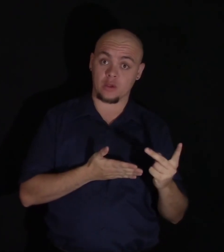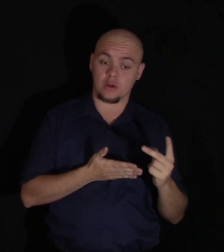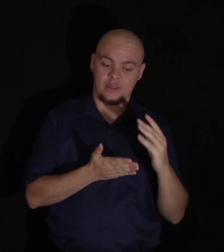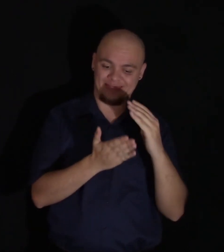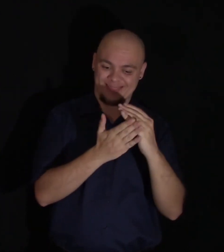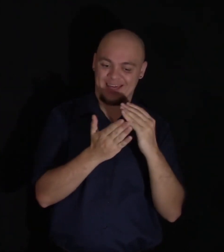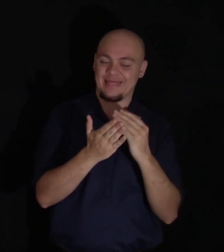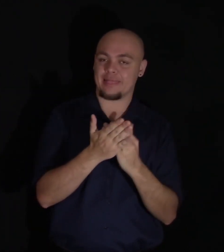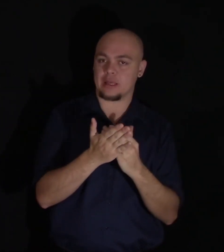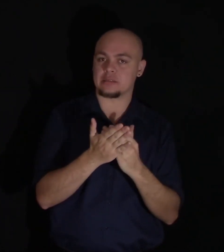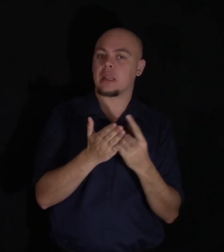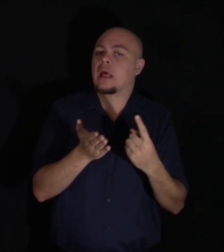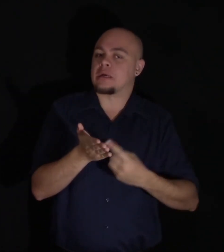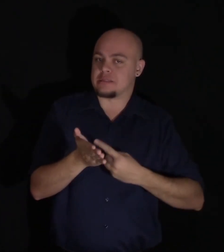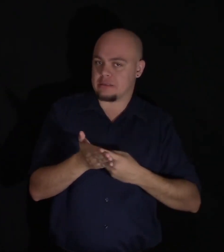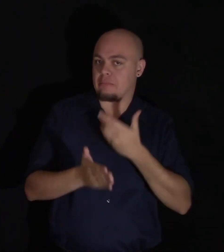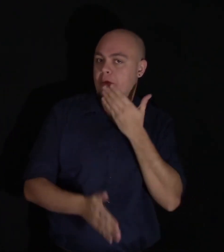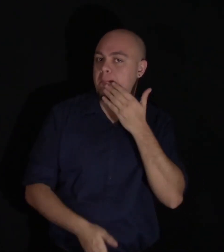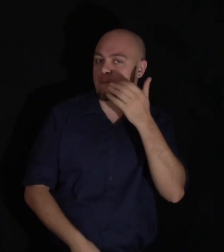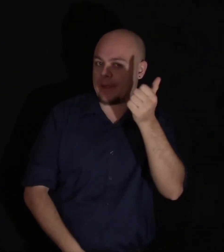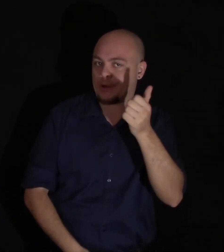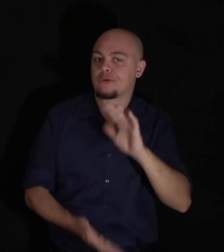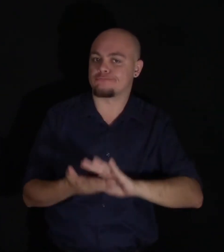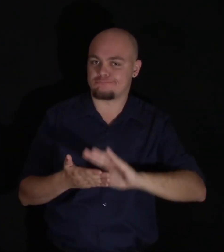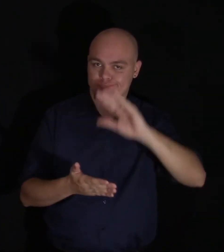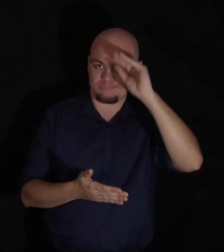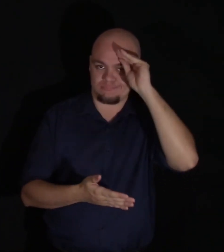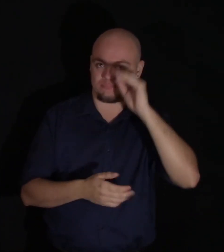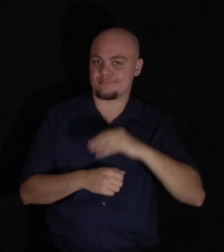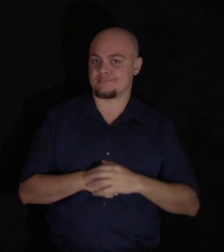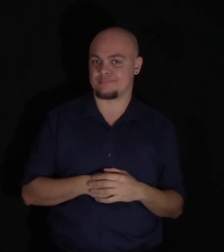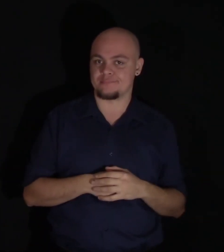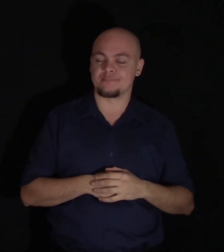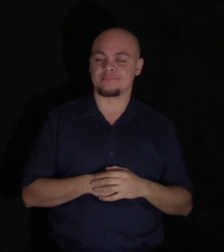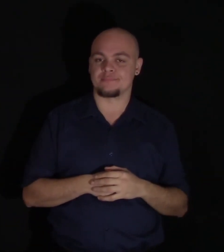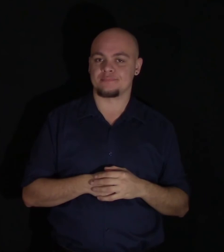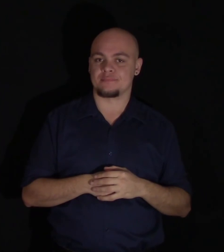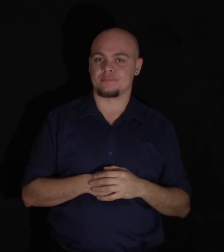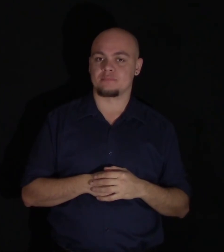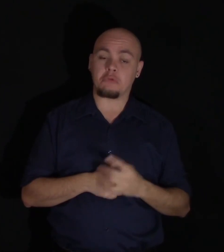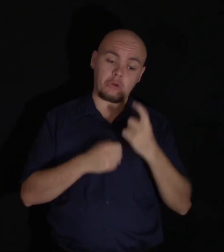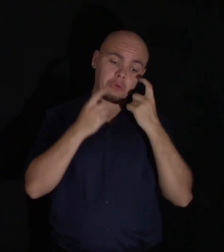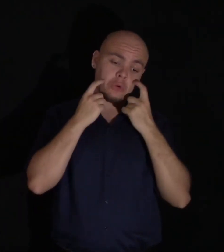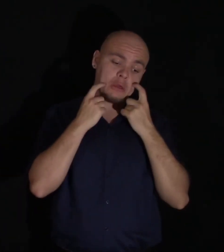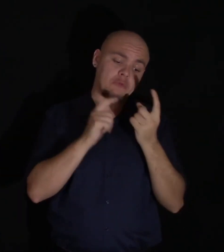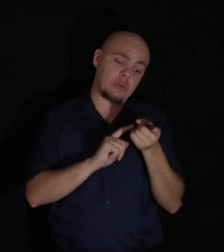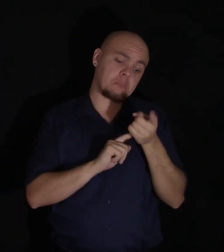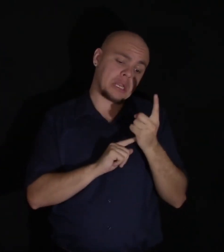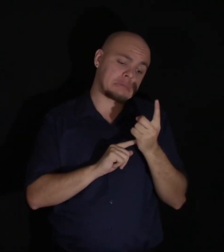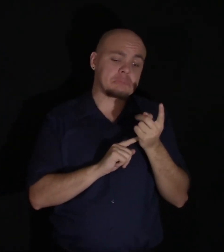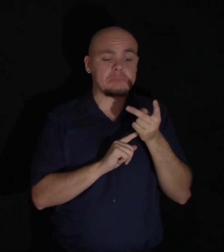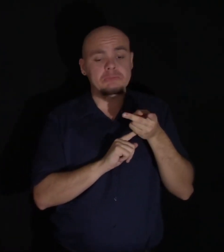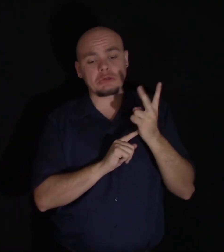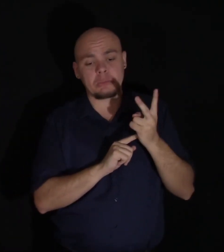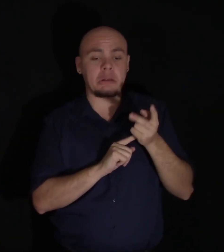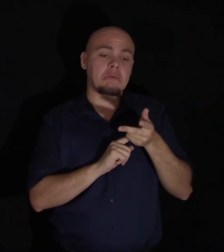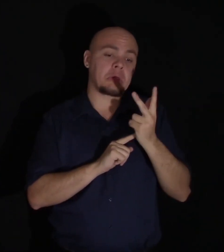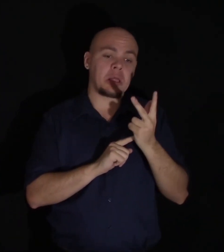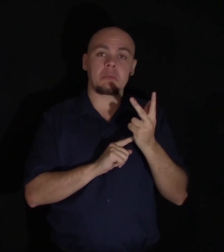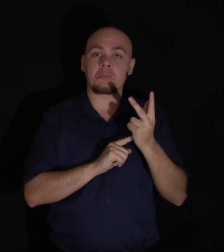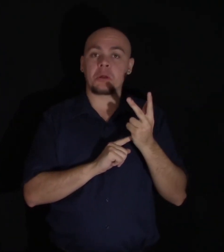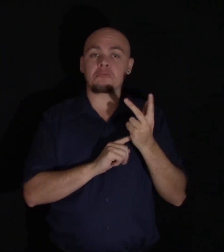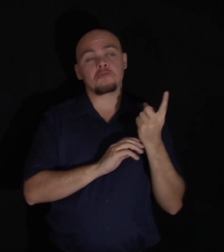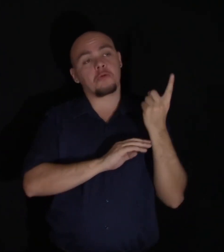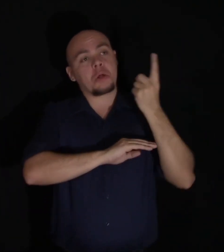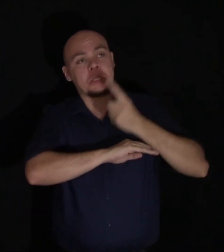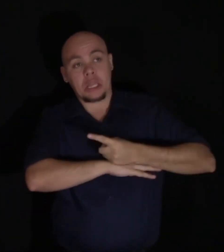lesson. And that it's okay. That you can cry for a few minutes. You can cry for a day. But then you have to get up the next